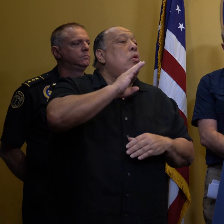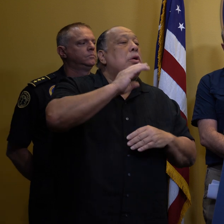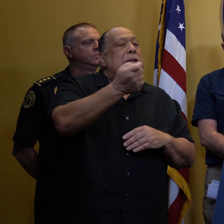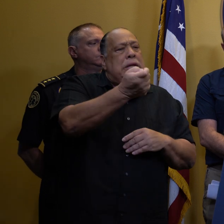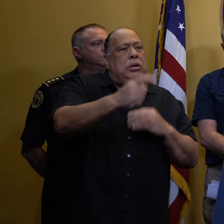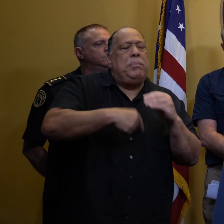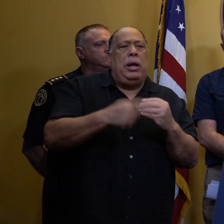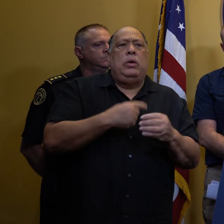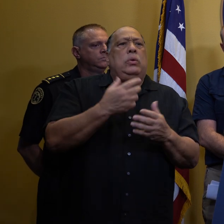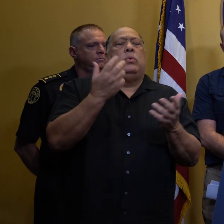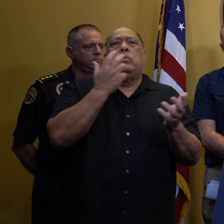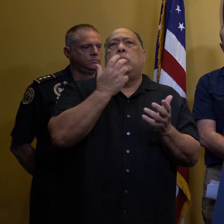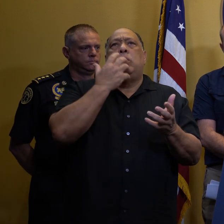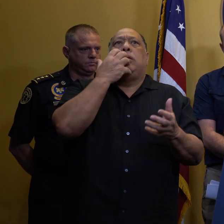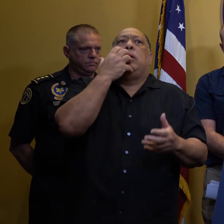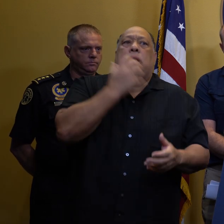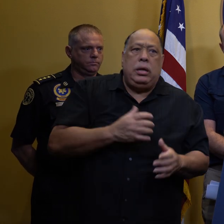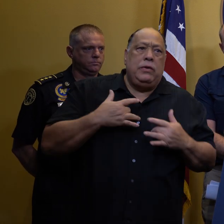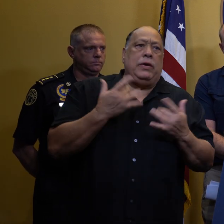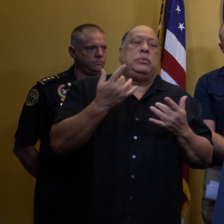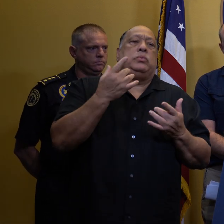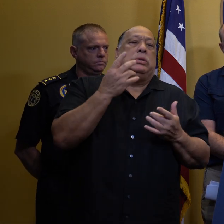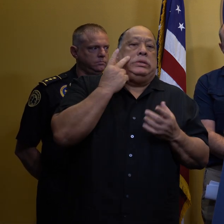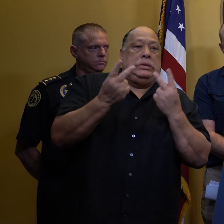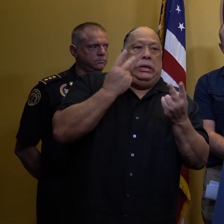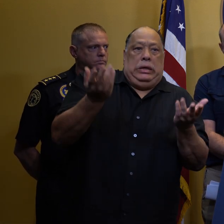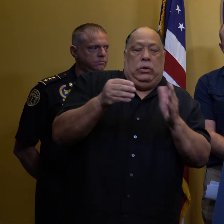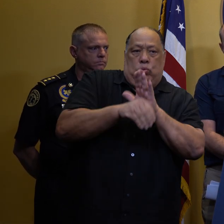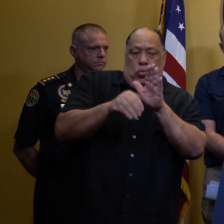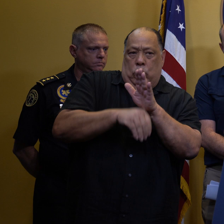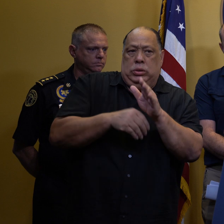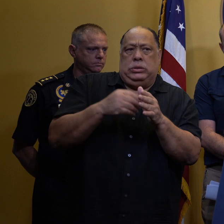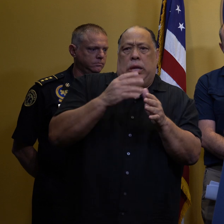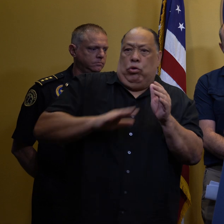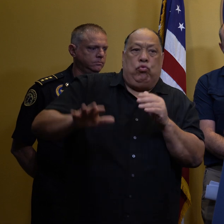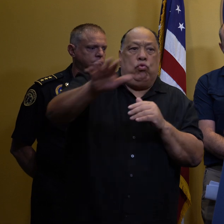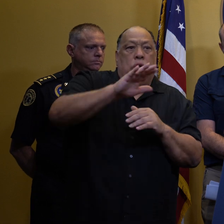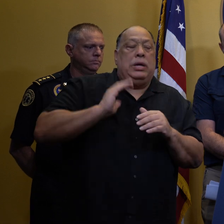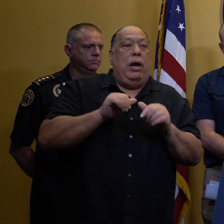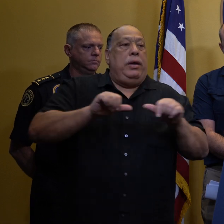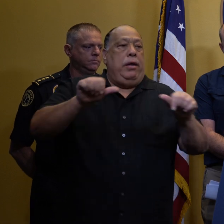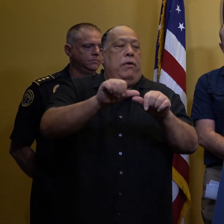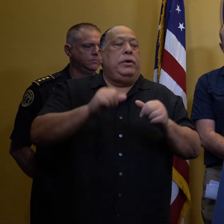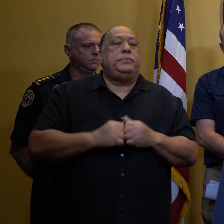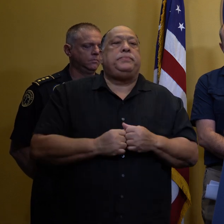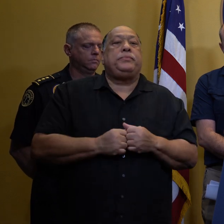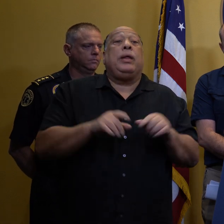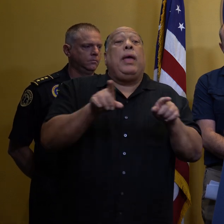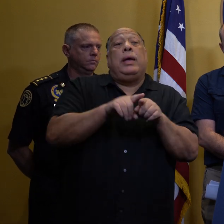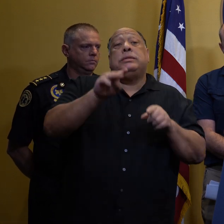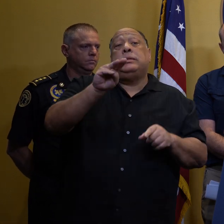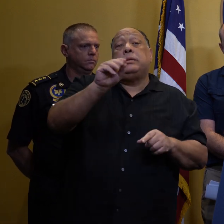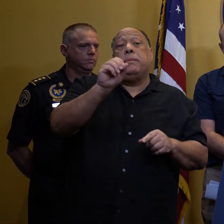the unprecedented heat event that we're getting ready to see here in the city of New Orleans and across our area. As the